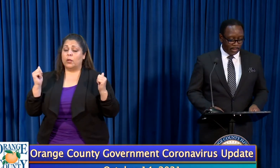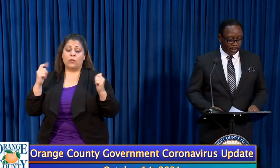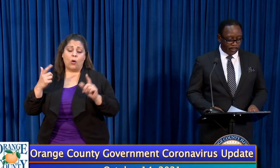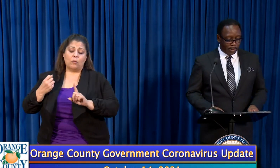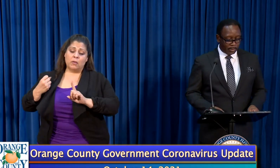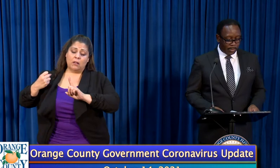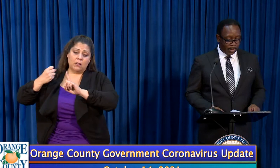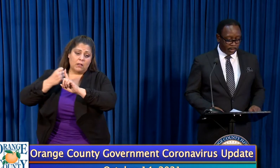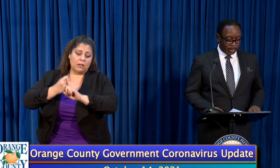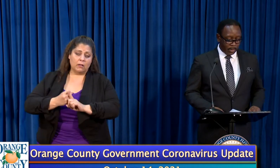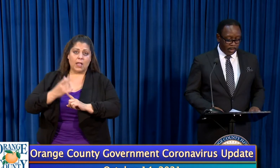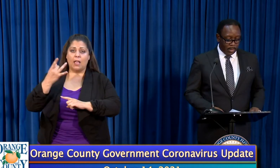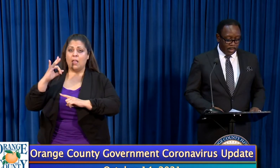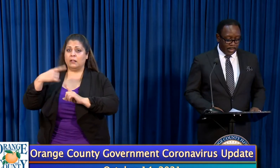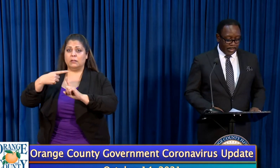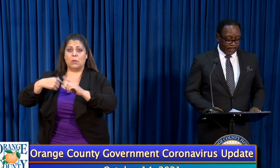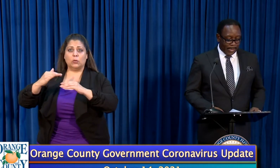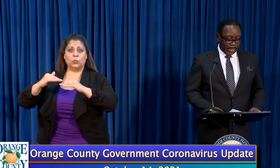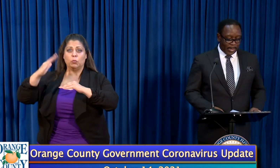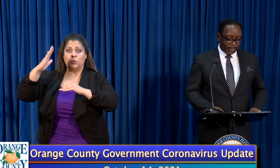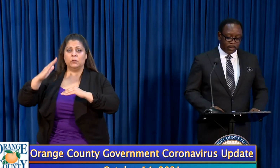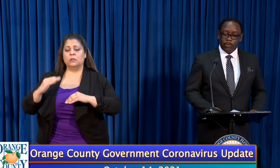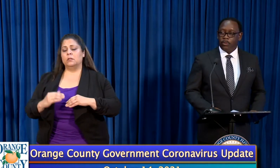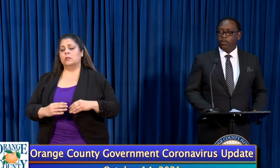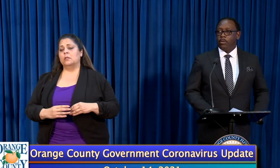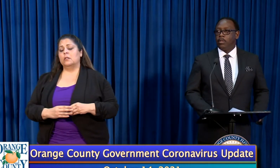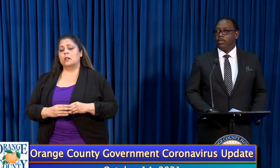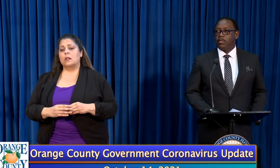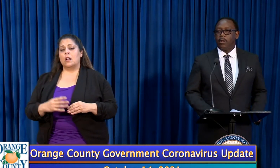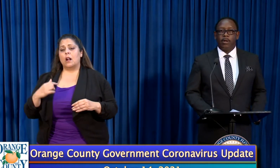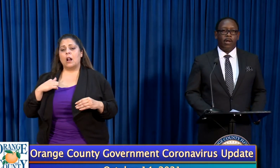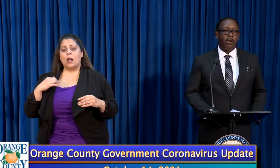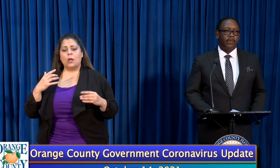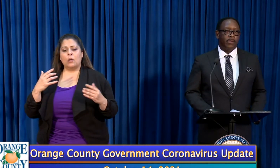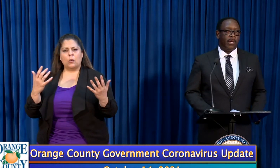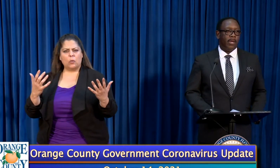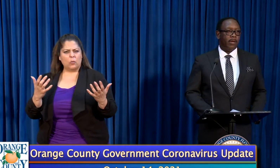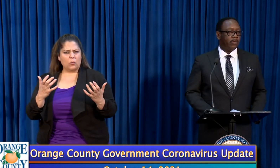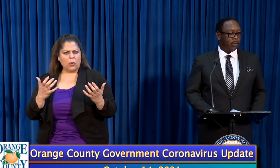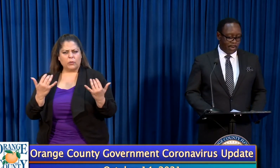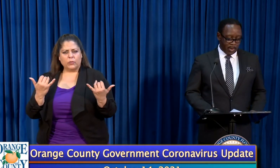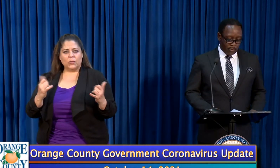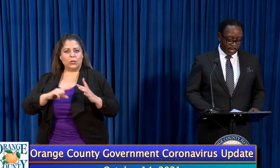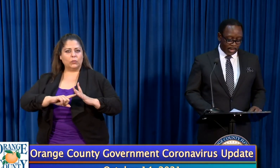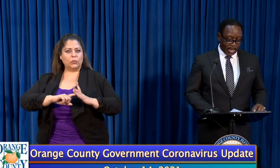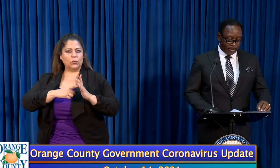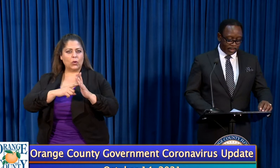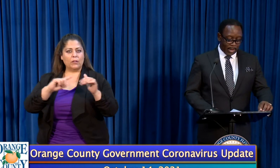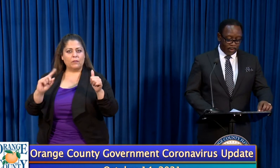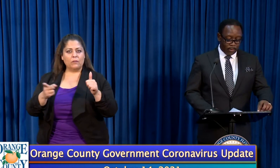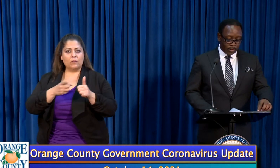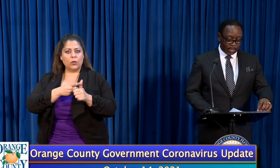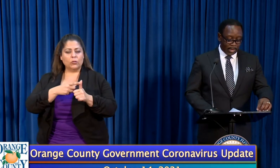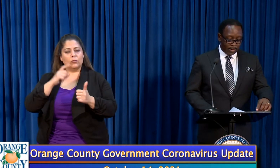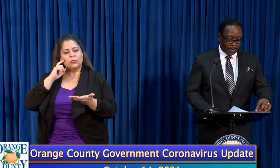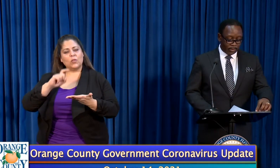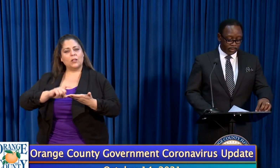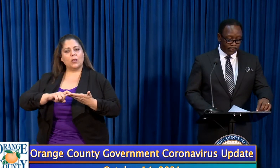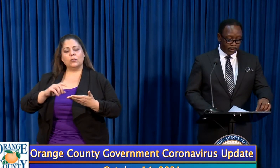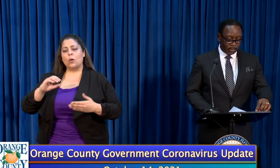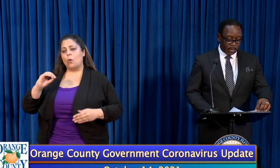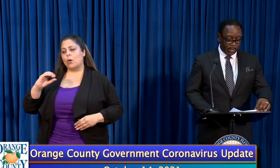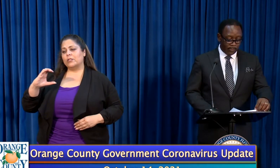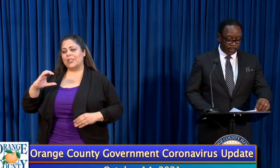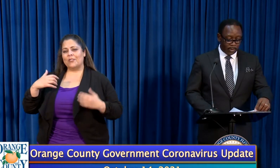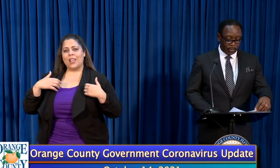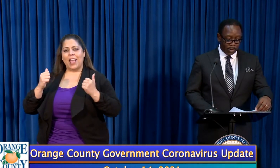for 18 plus months. I'd like to start off today also by recognizing our Orange County Health